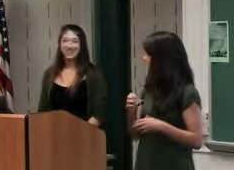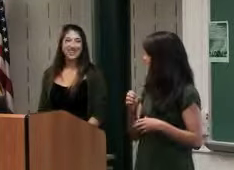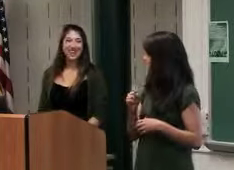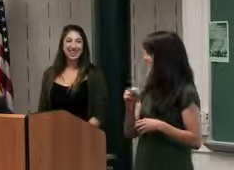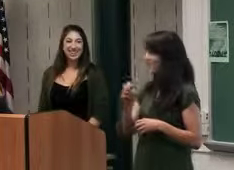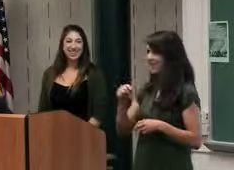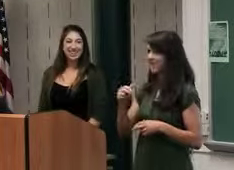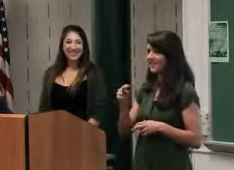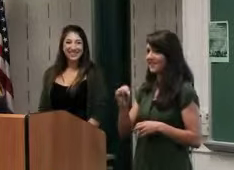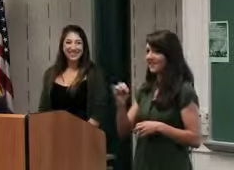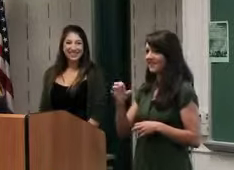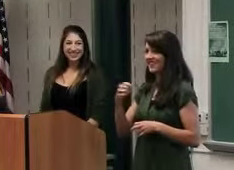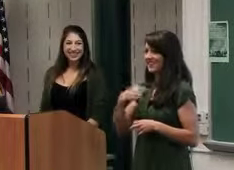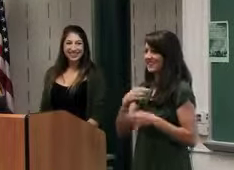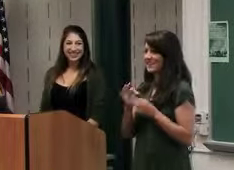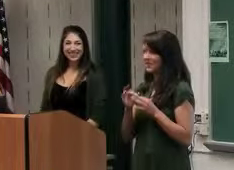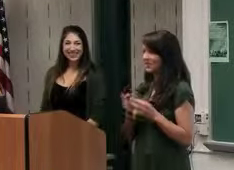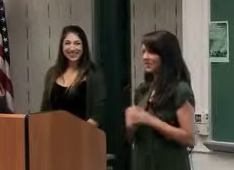my interpreter